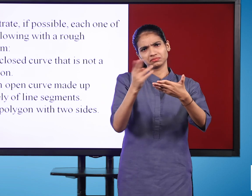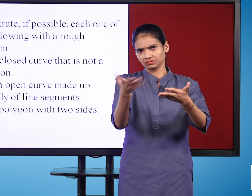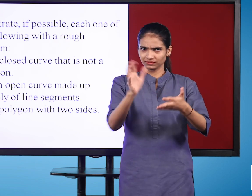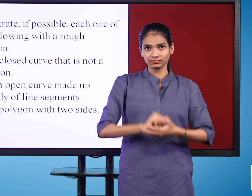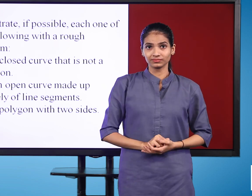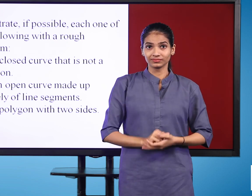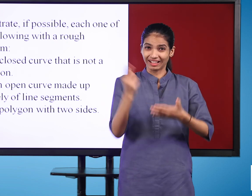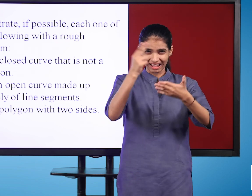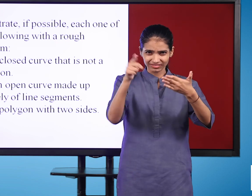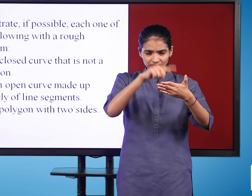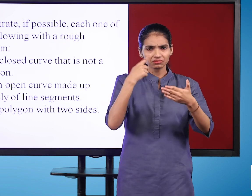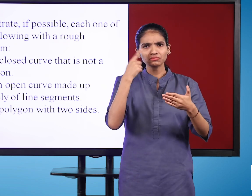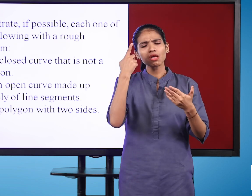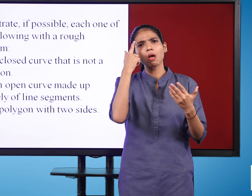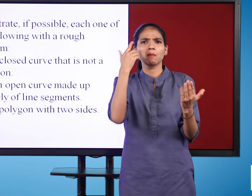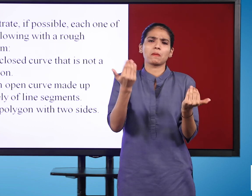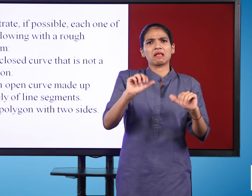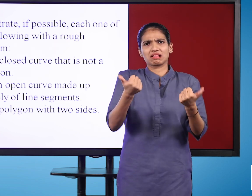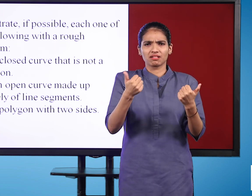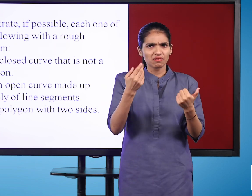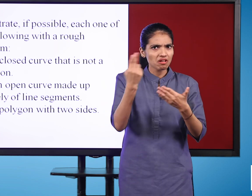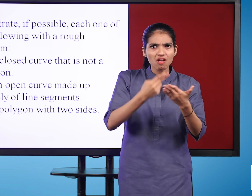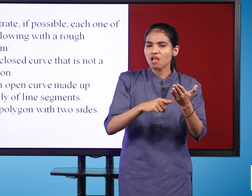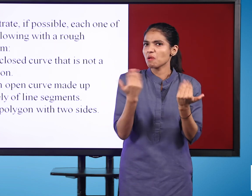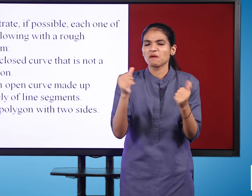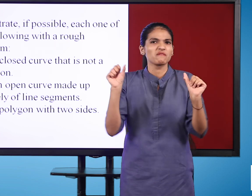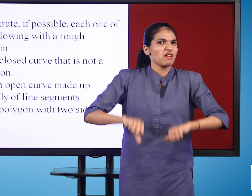Illustrate, if possible, each one of the following with a rough diagram.